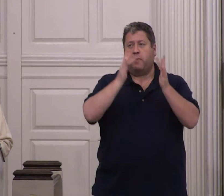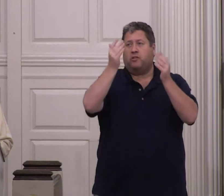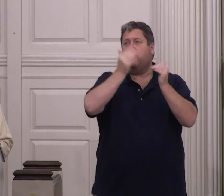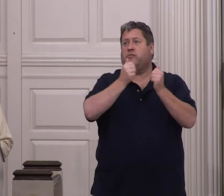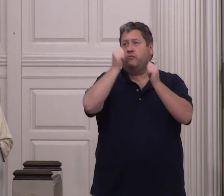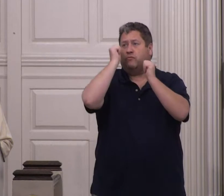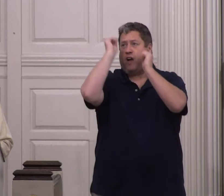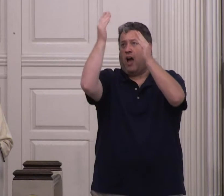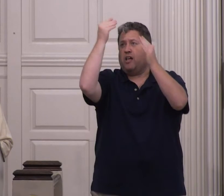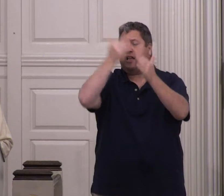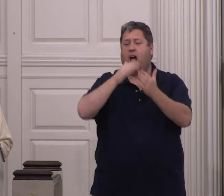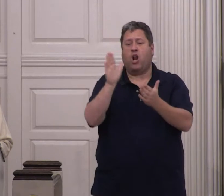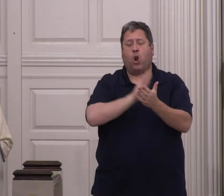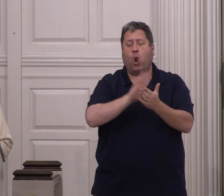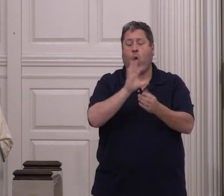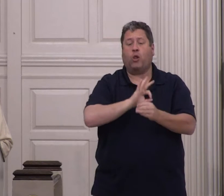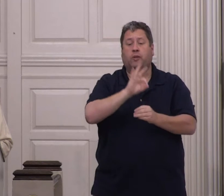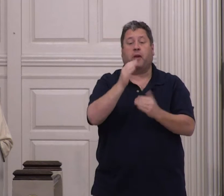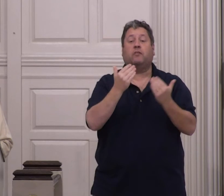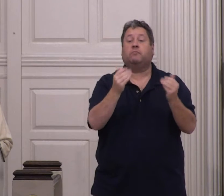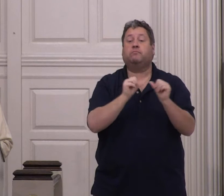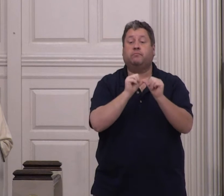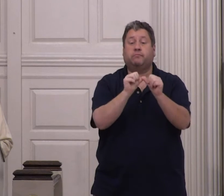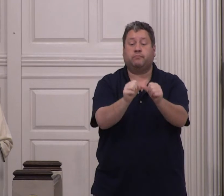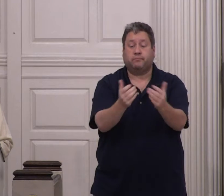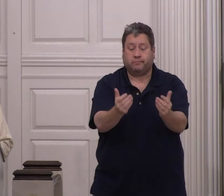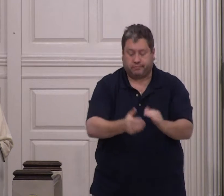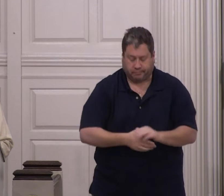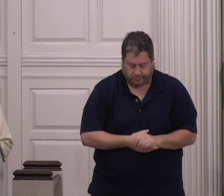Glory be to the Father, and to the Son, and to the Holy Spirit.